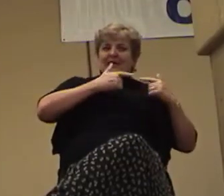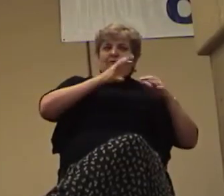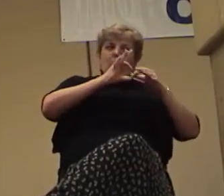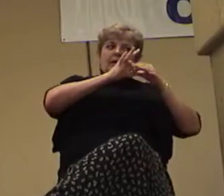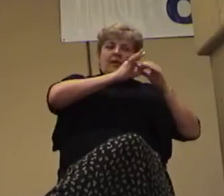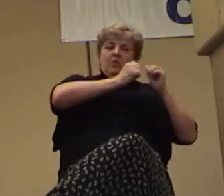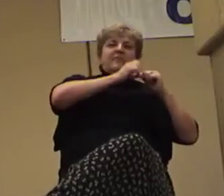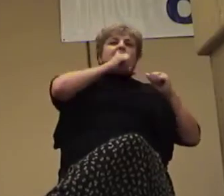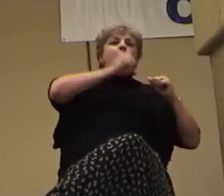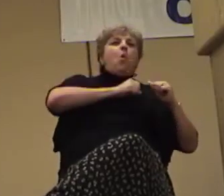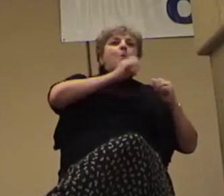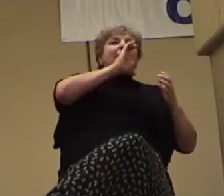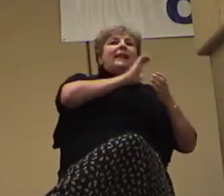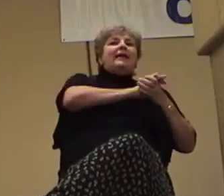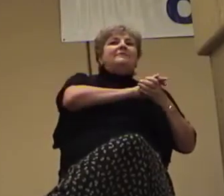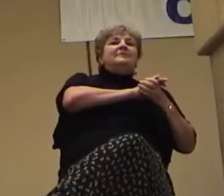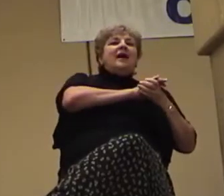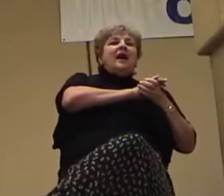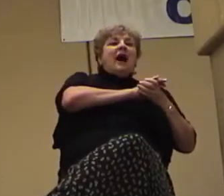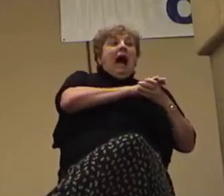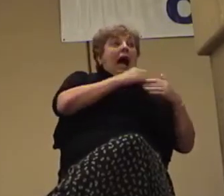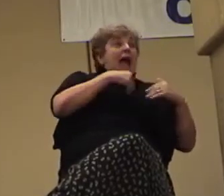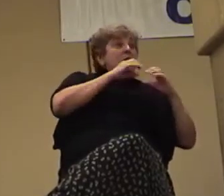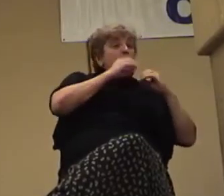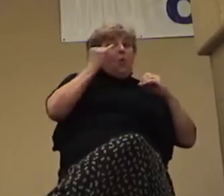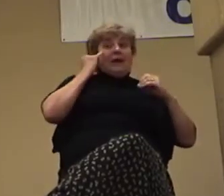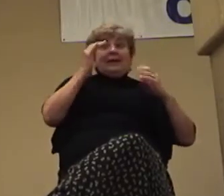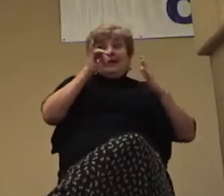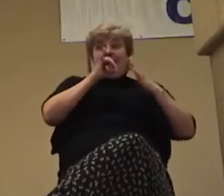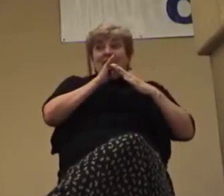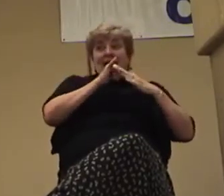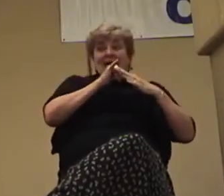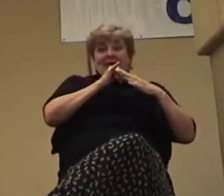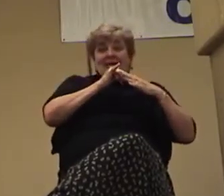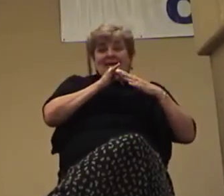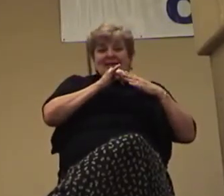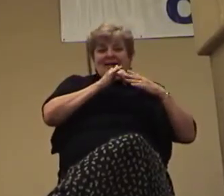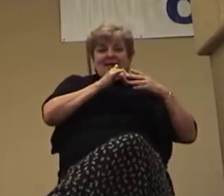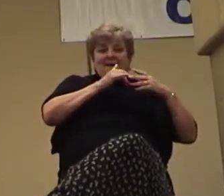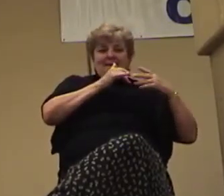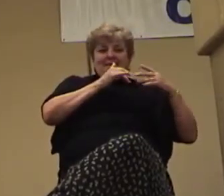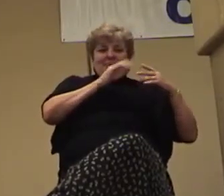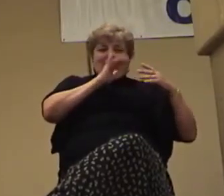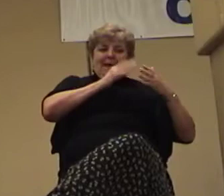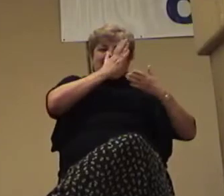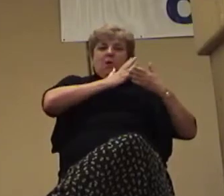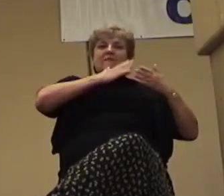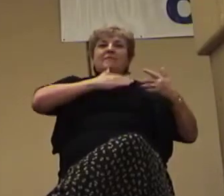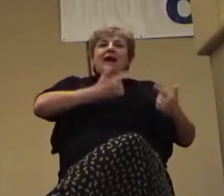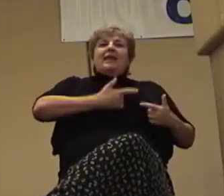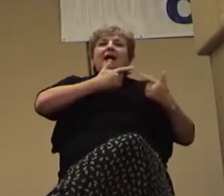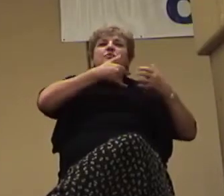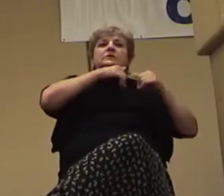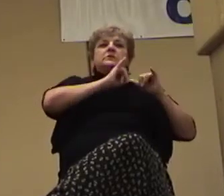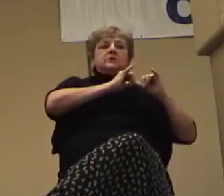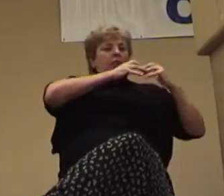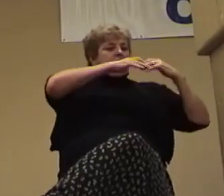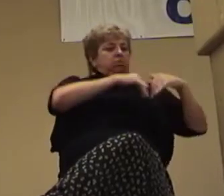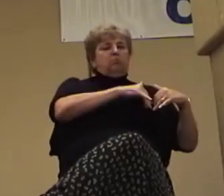of intimate relationships, I was coming from a place of being broken. I was coming from a place of my past. I didn't